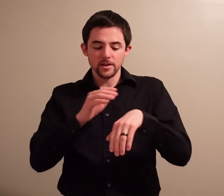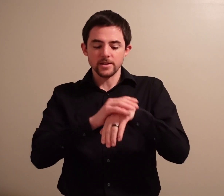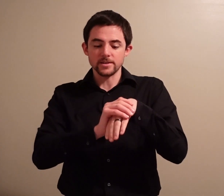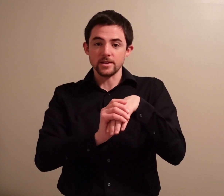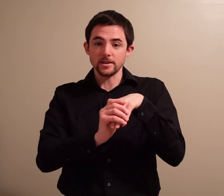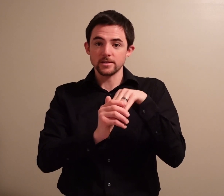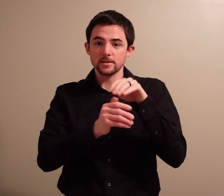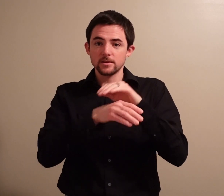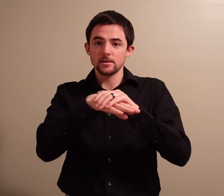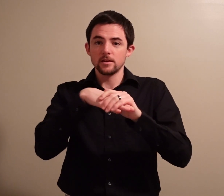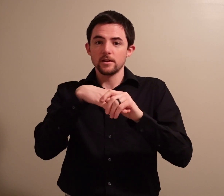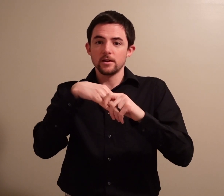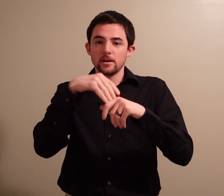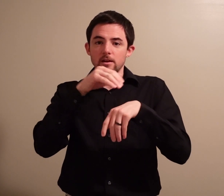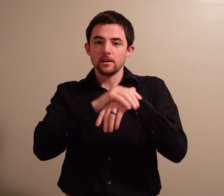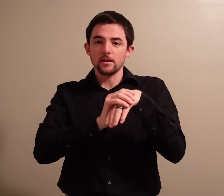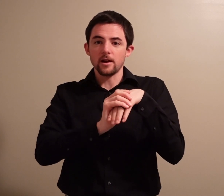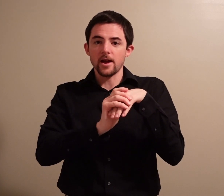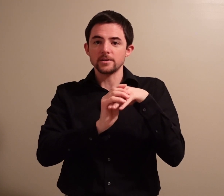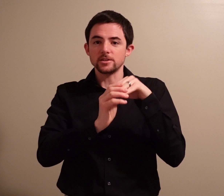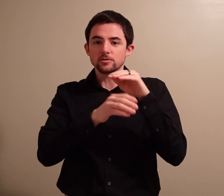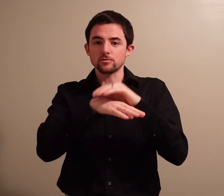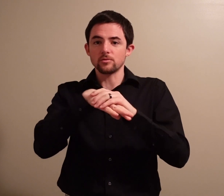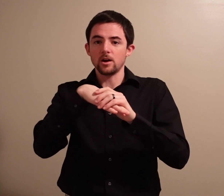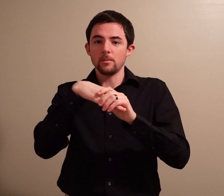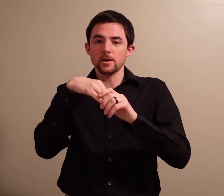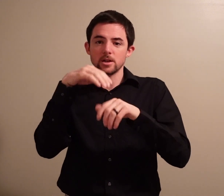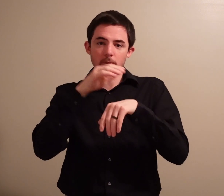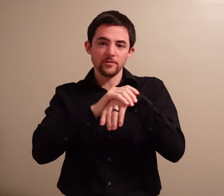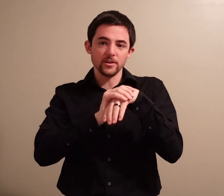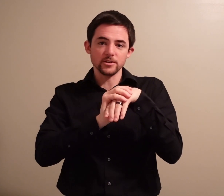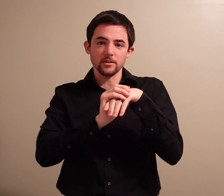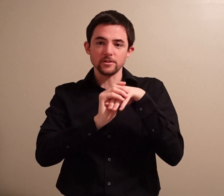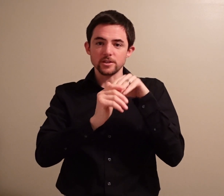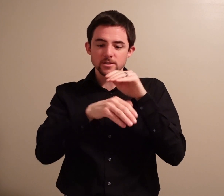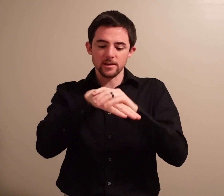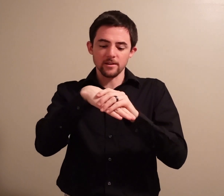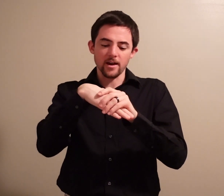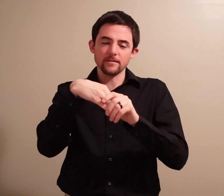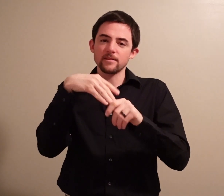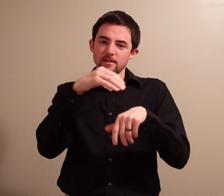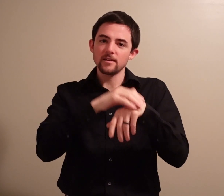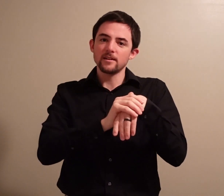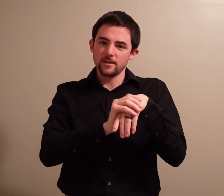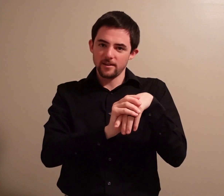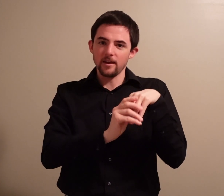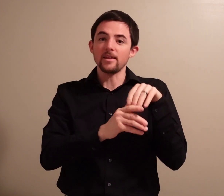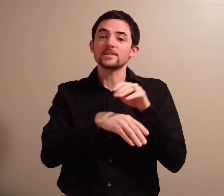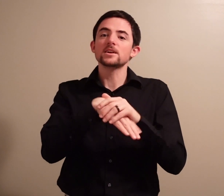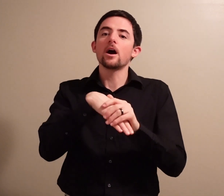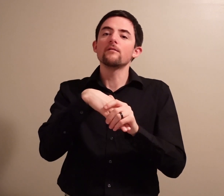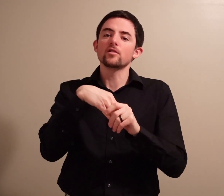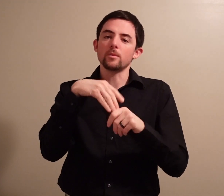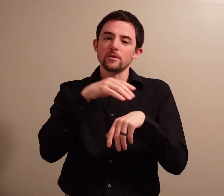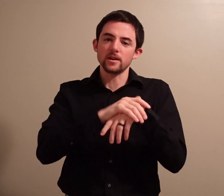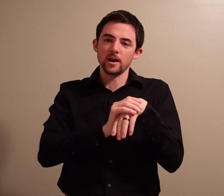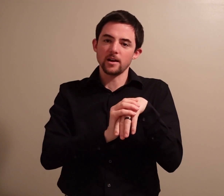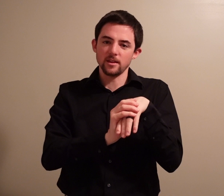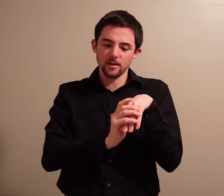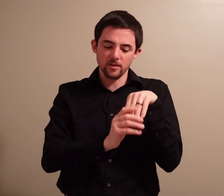is this. Your hands just rub on top of each other just like that. Okay, that's comfortable. You can kind of think of like